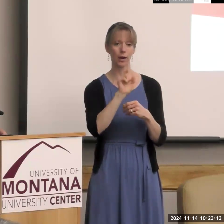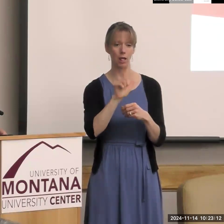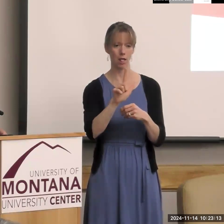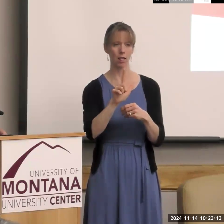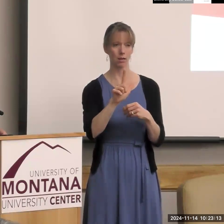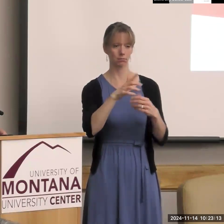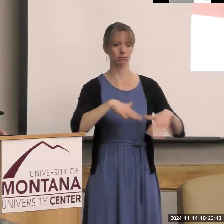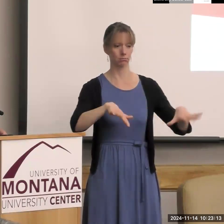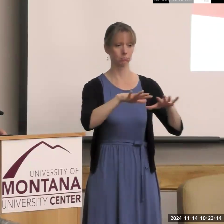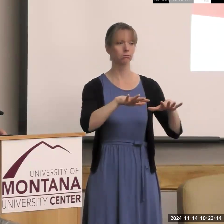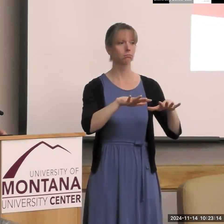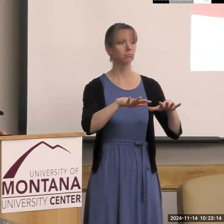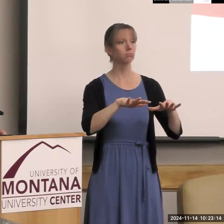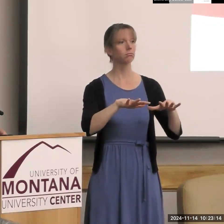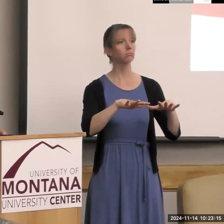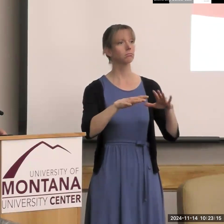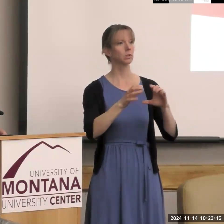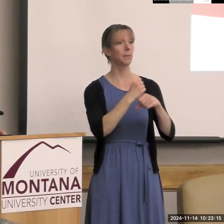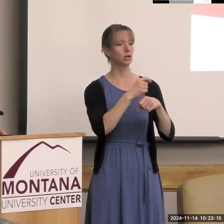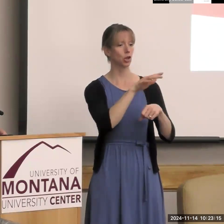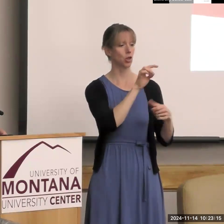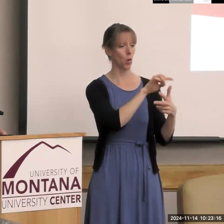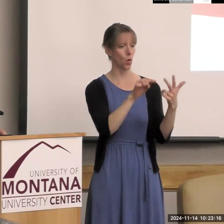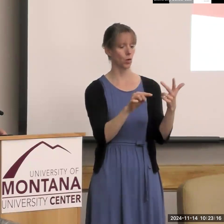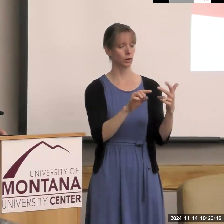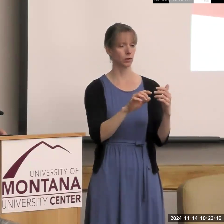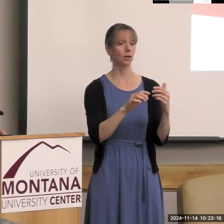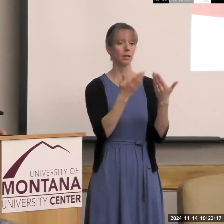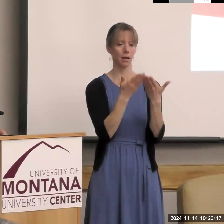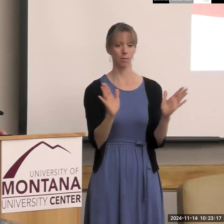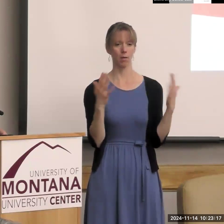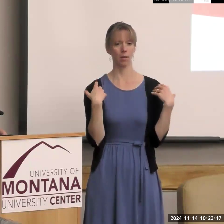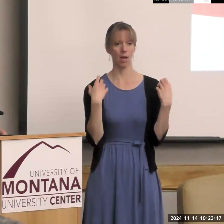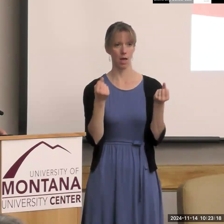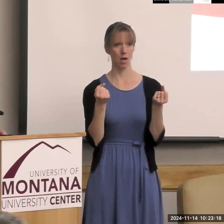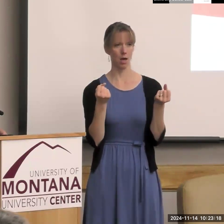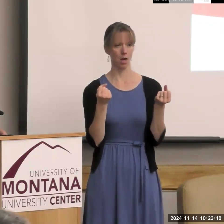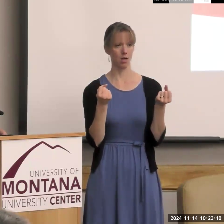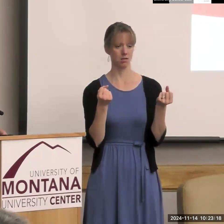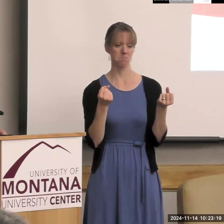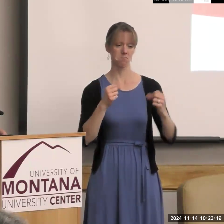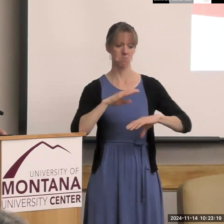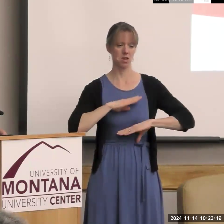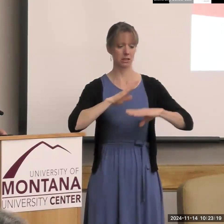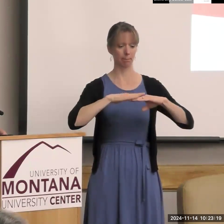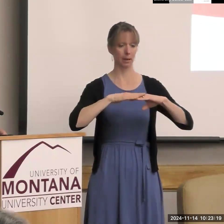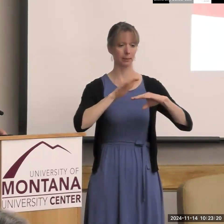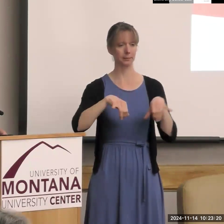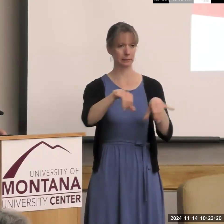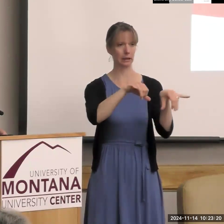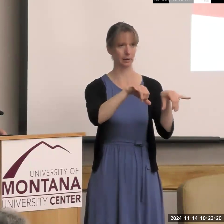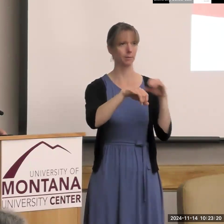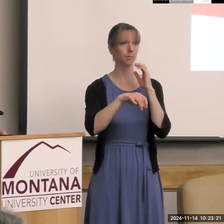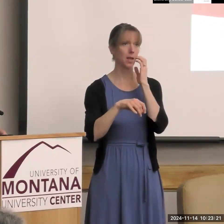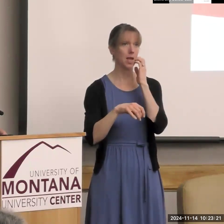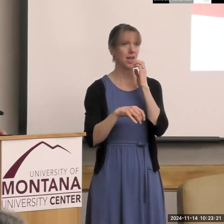that public health practice is done and it meets a certain minimum standard. And the